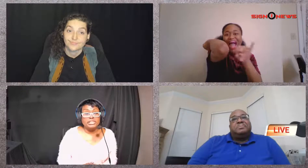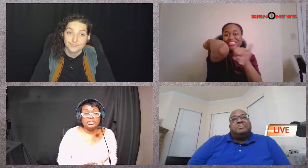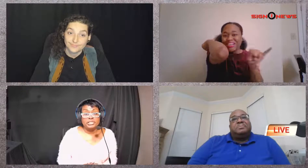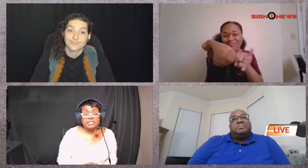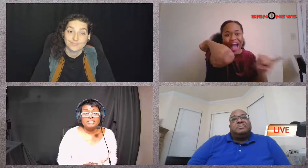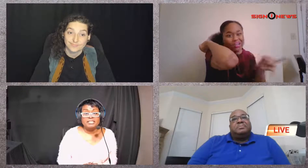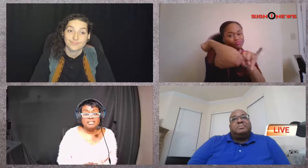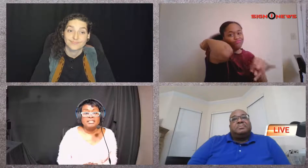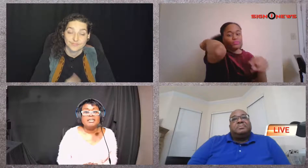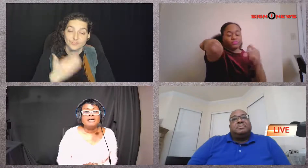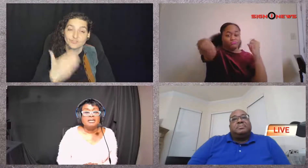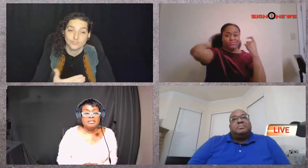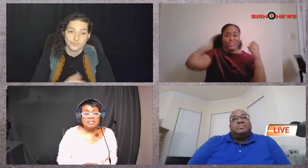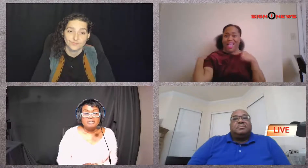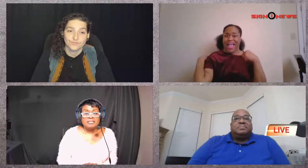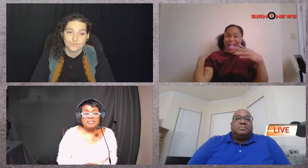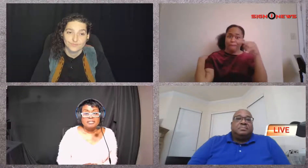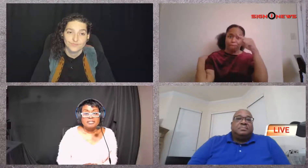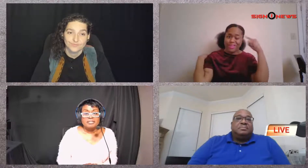that conversation.